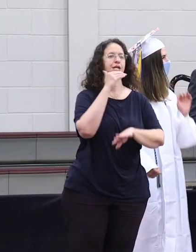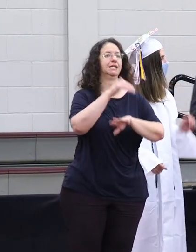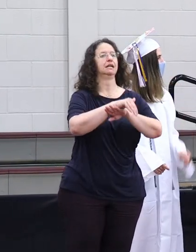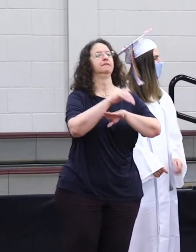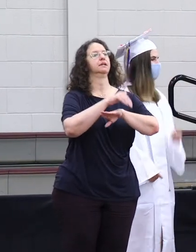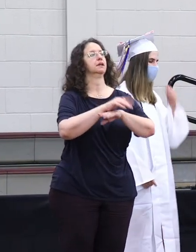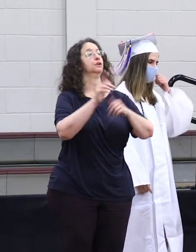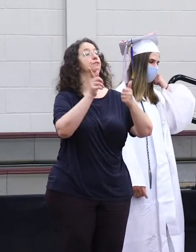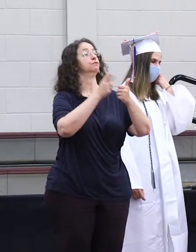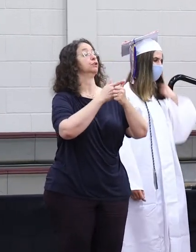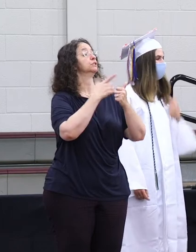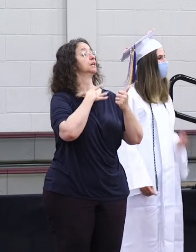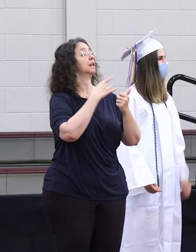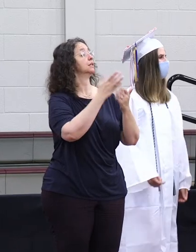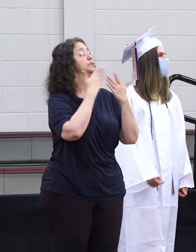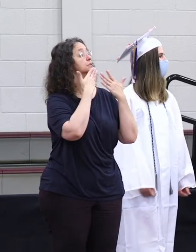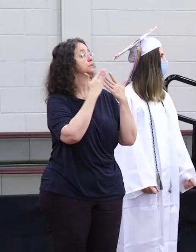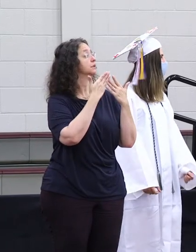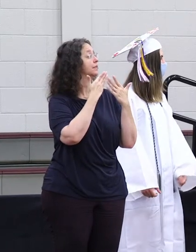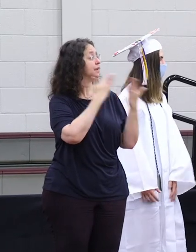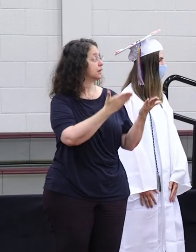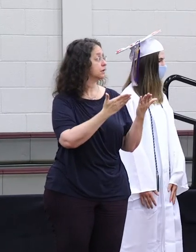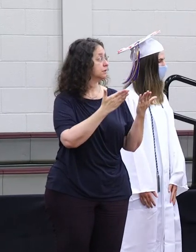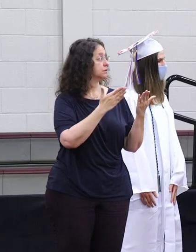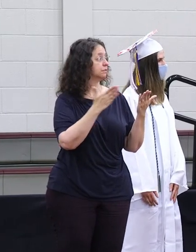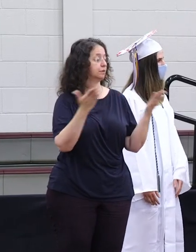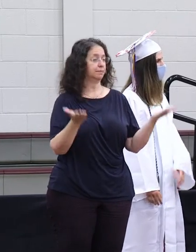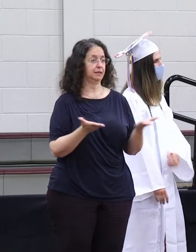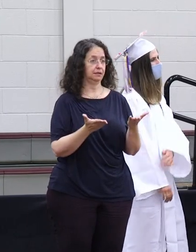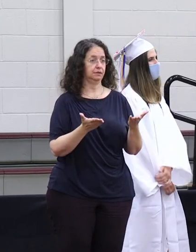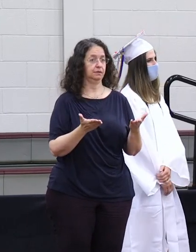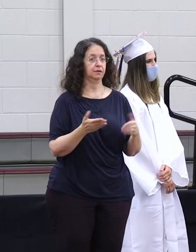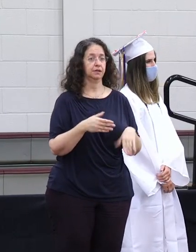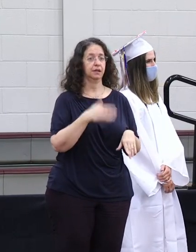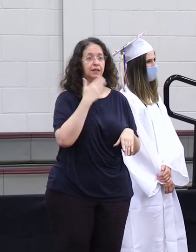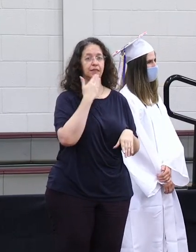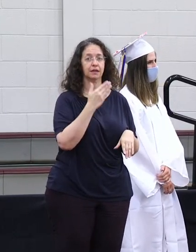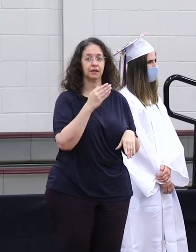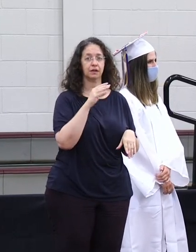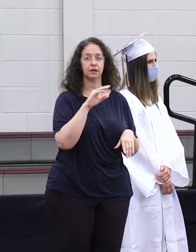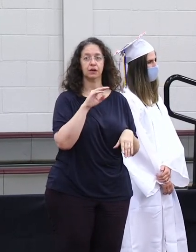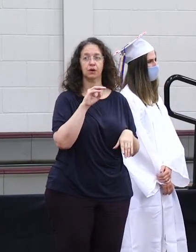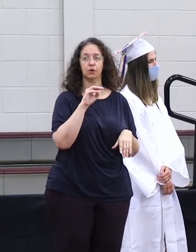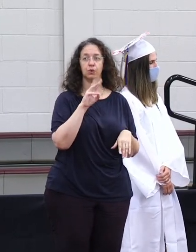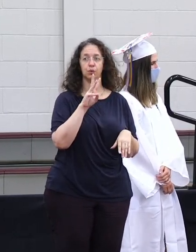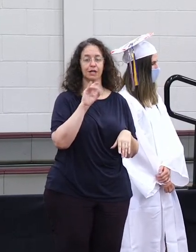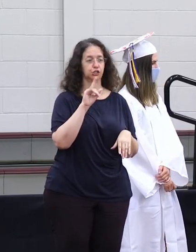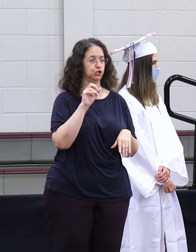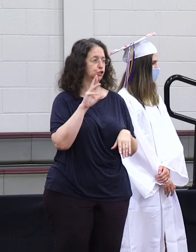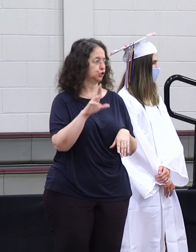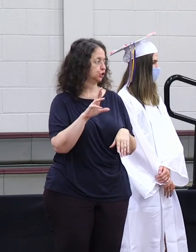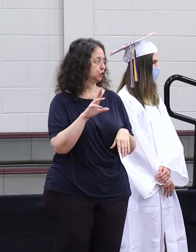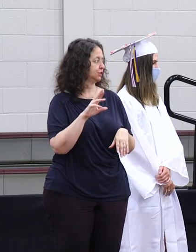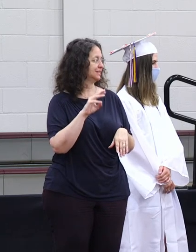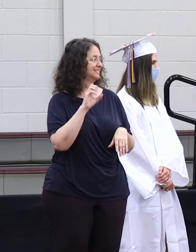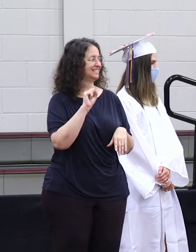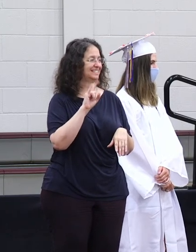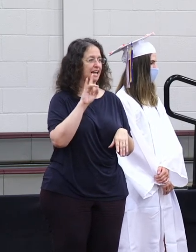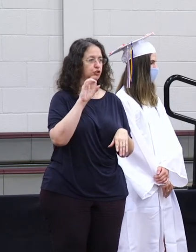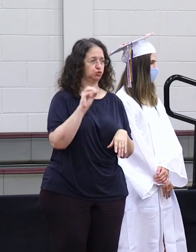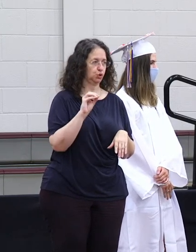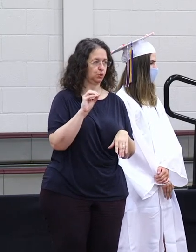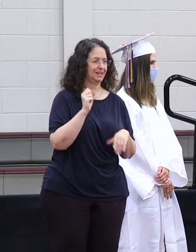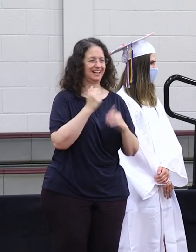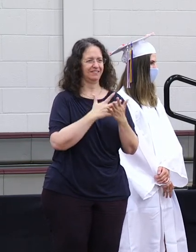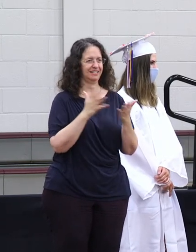I'd like to start by thanking you all for being here. I'd also like to thank Mr. Winninger, Mr. Sinatra, and Mr. Broderick for everything they've done for us